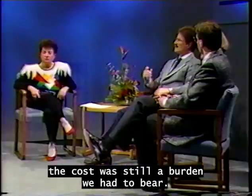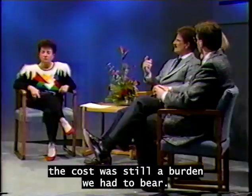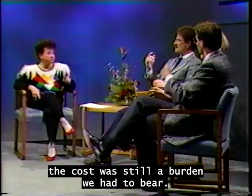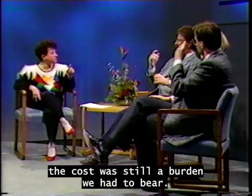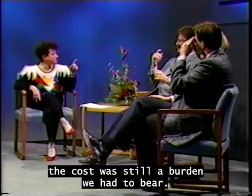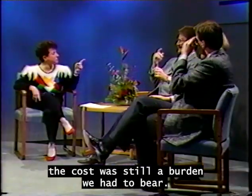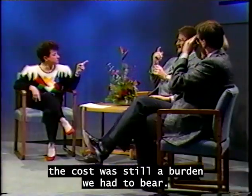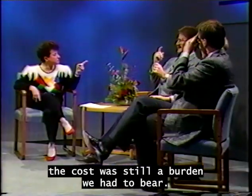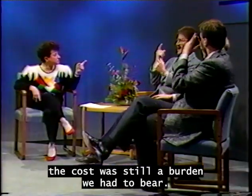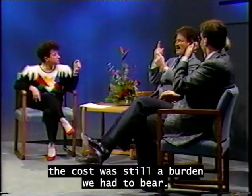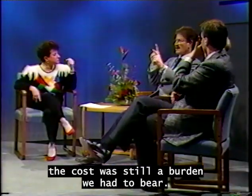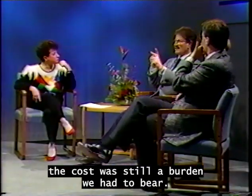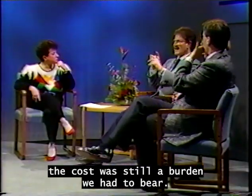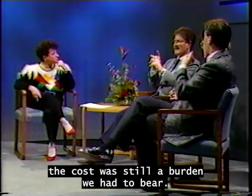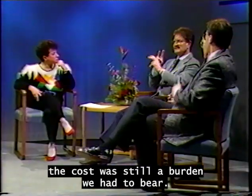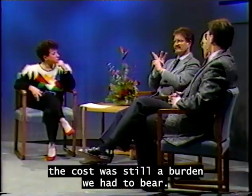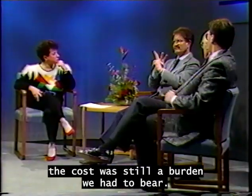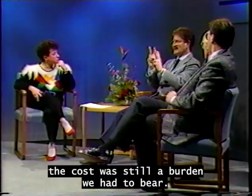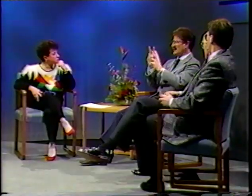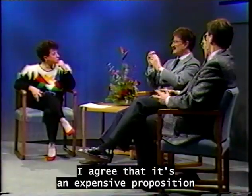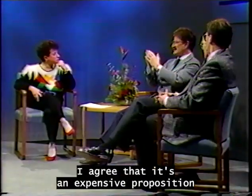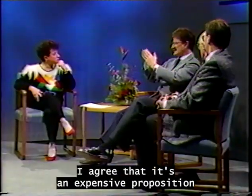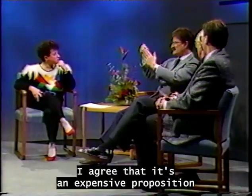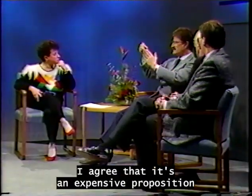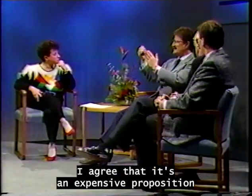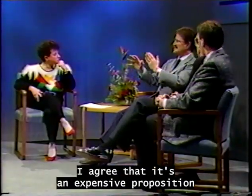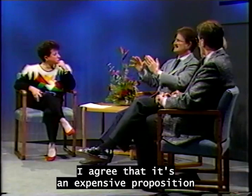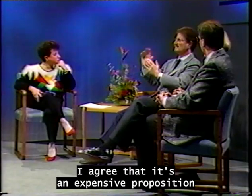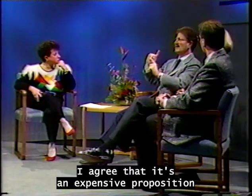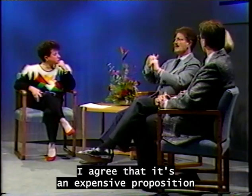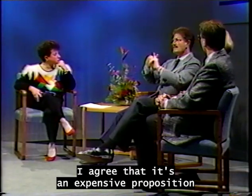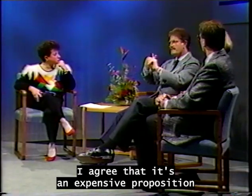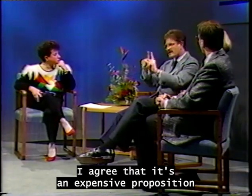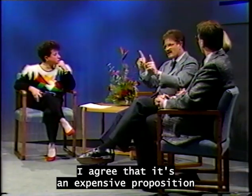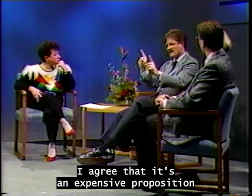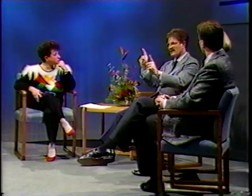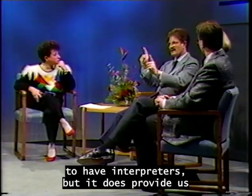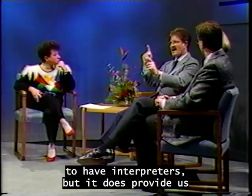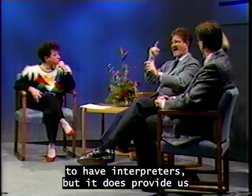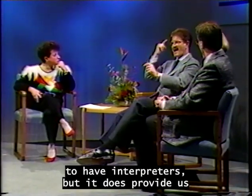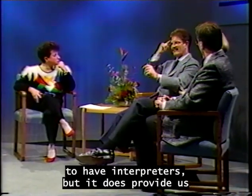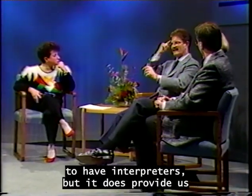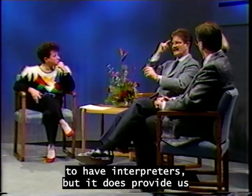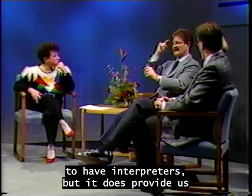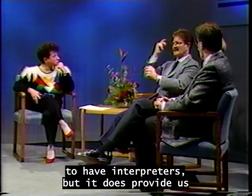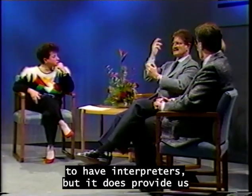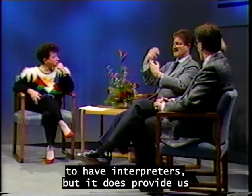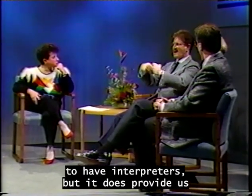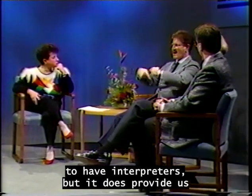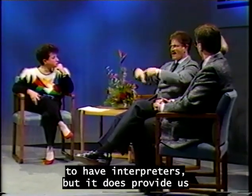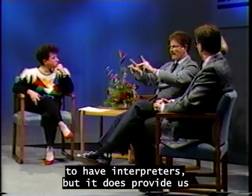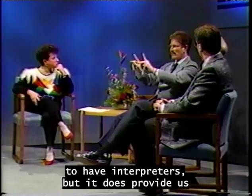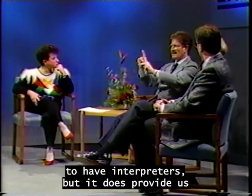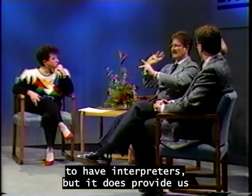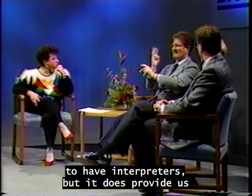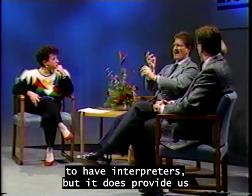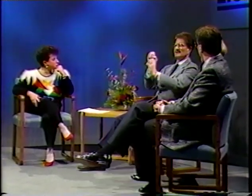still a burden we had to bear. I agree that it's an expensive proposition to have interpreters, but it does provide